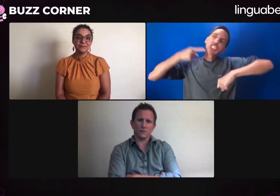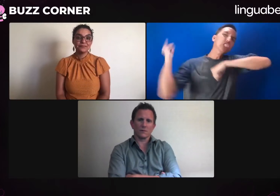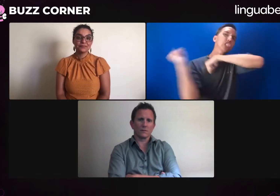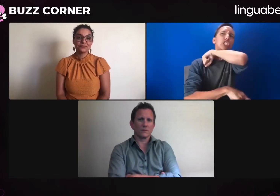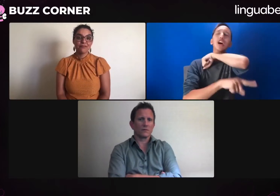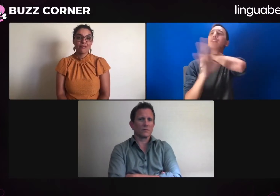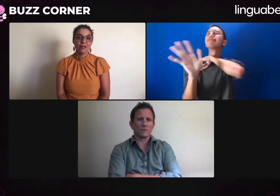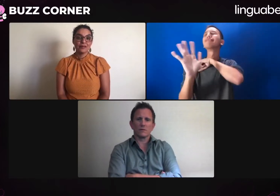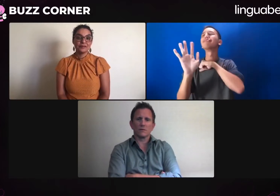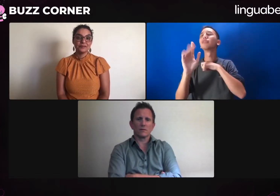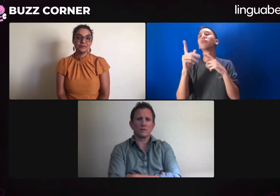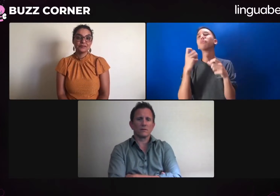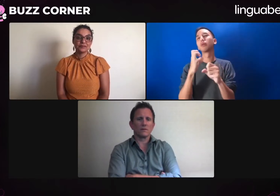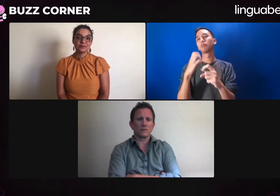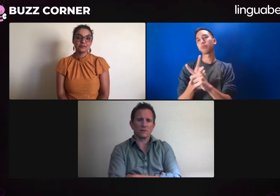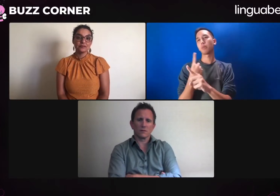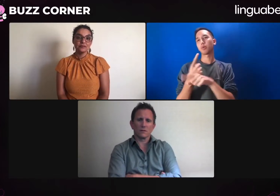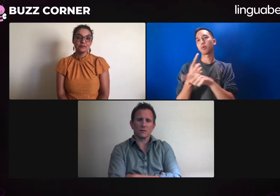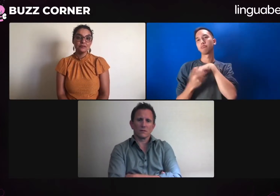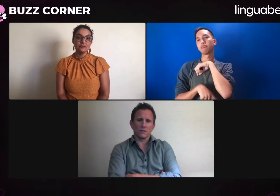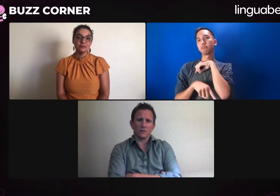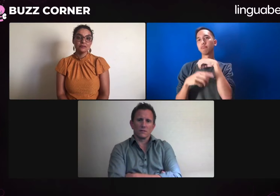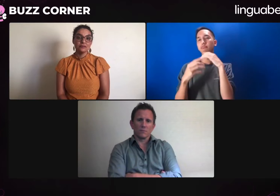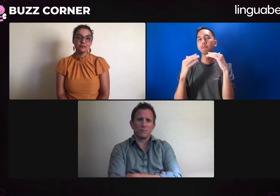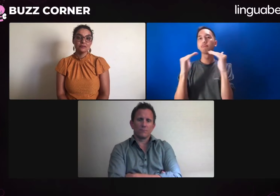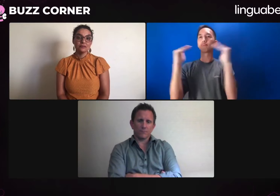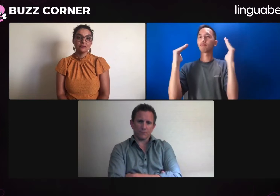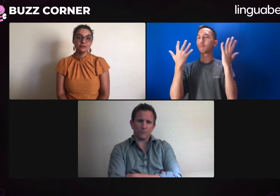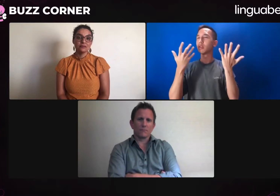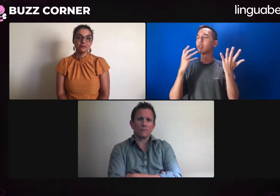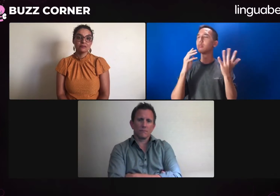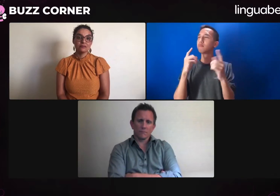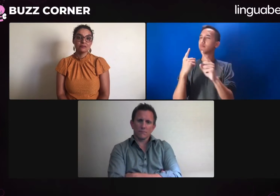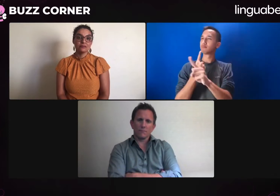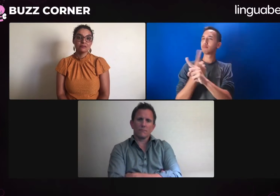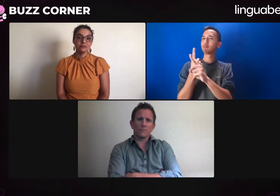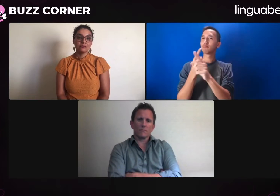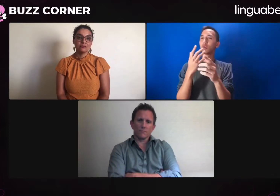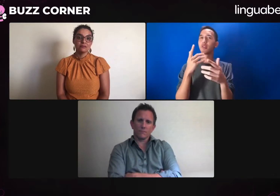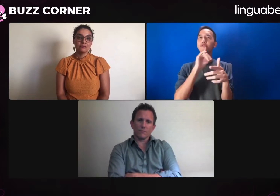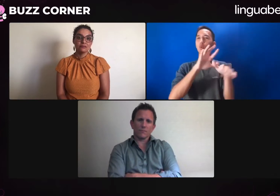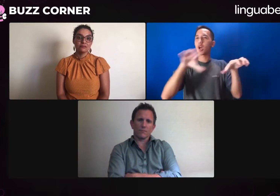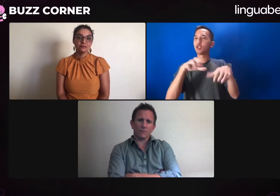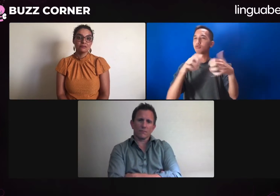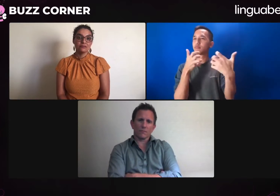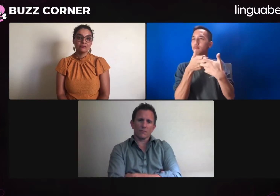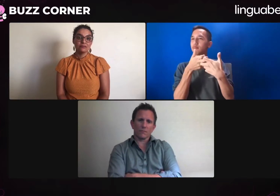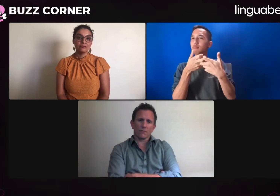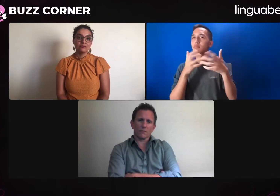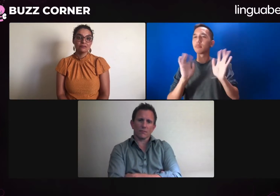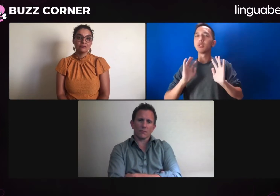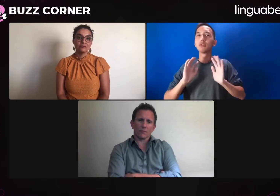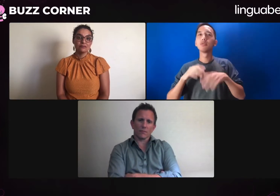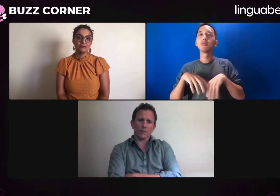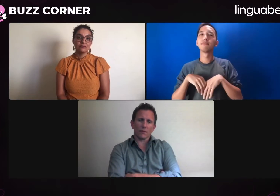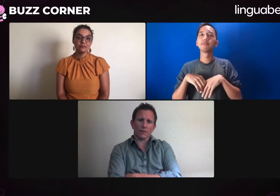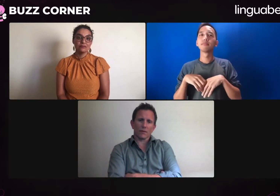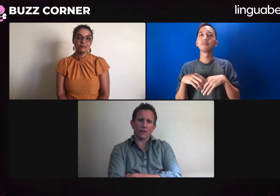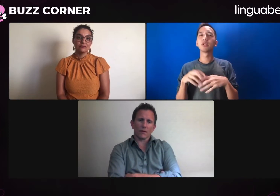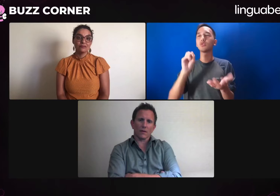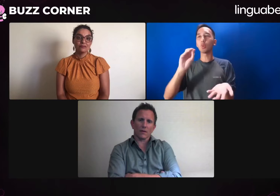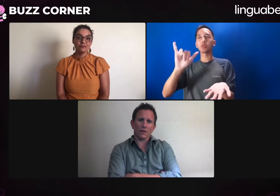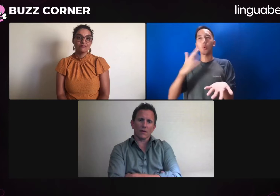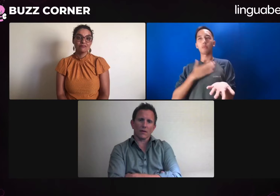it has to be equal, and not look at finding like severe consequences for things.